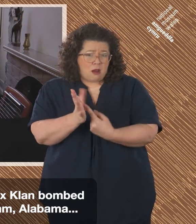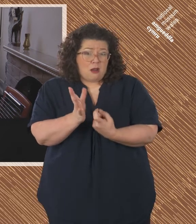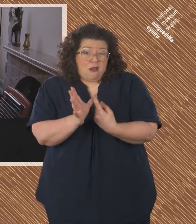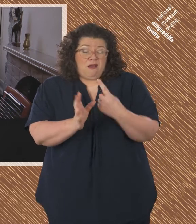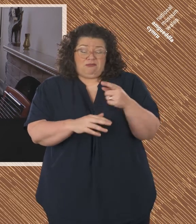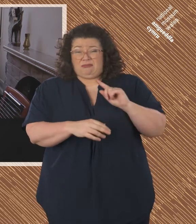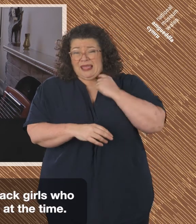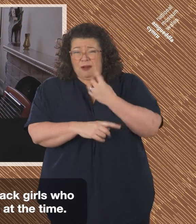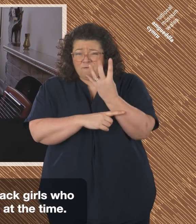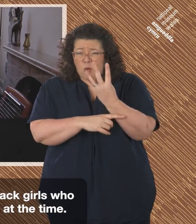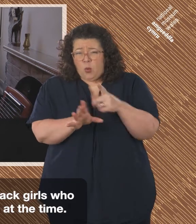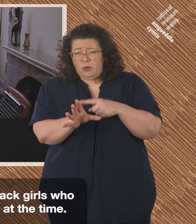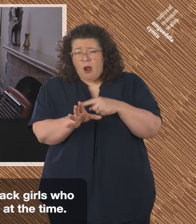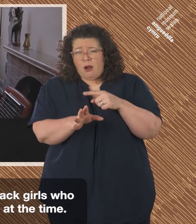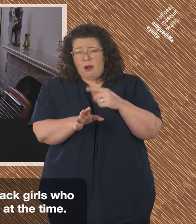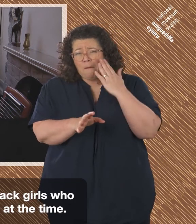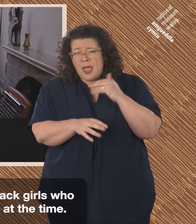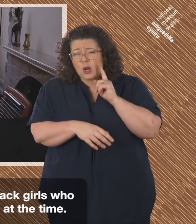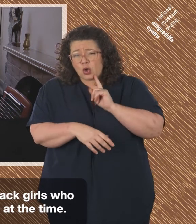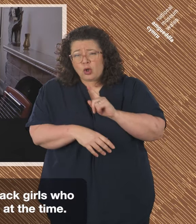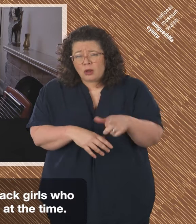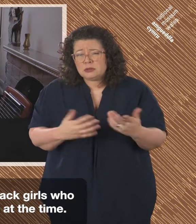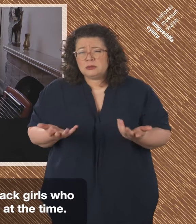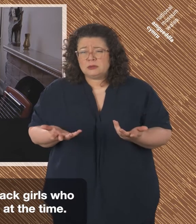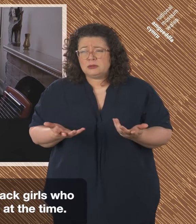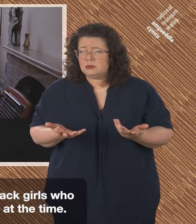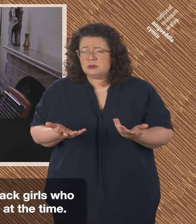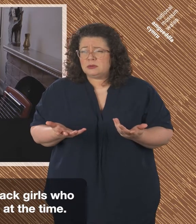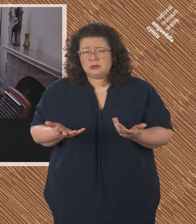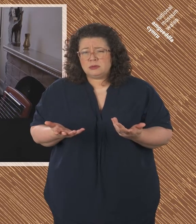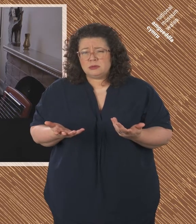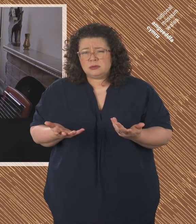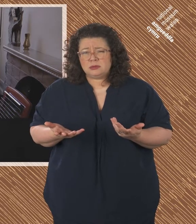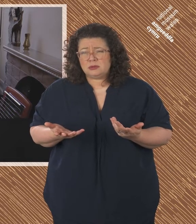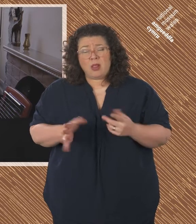Alabama, killing four young black girls who were in the building at the time.